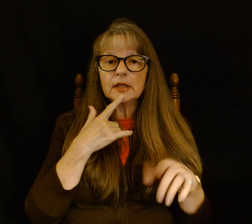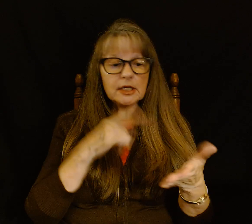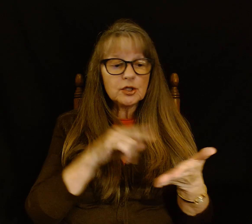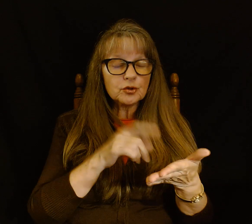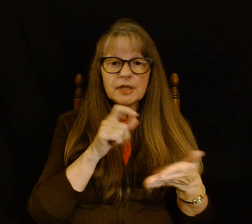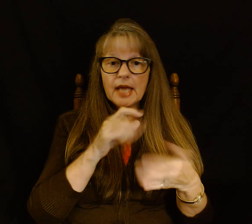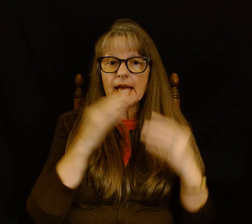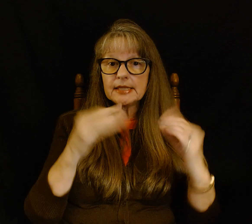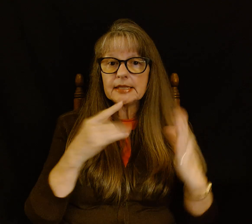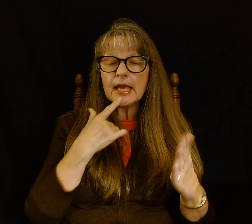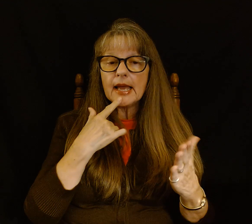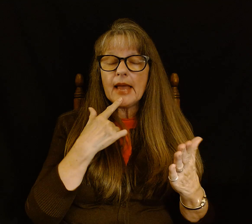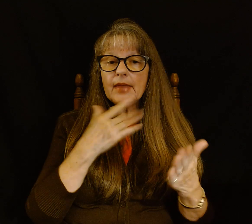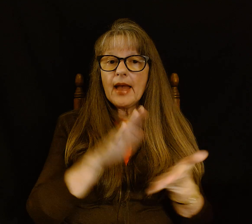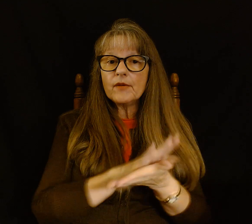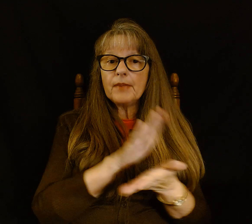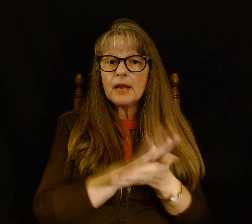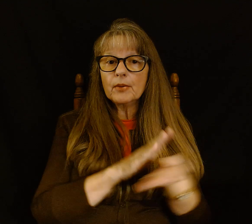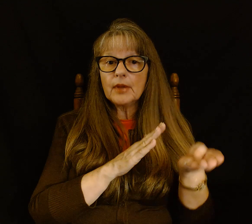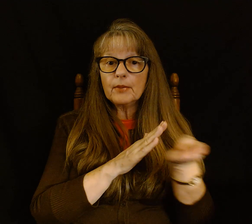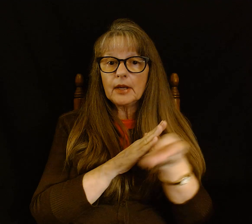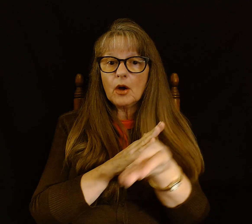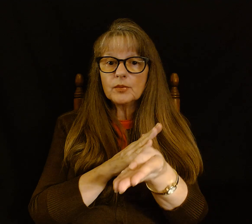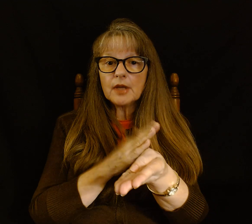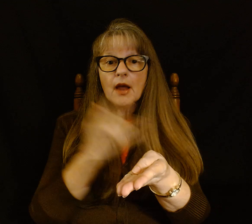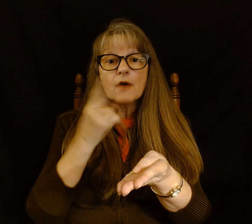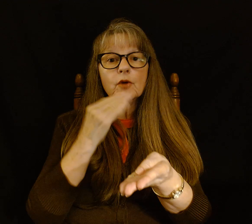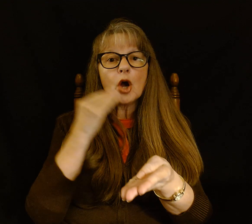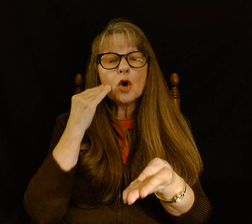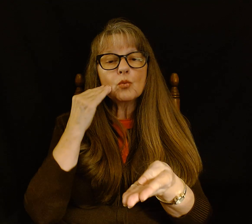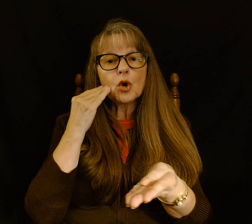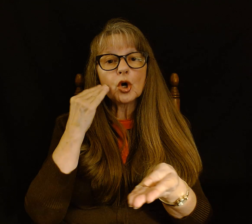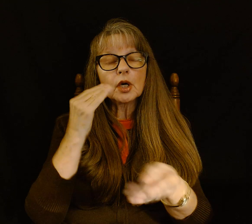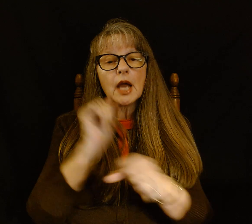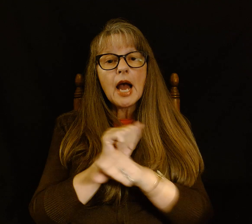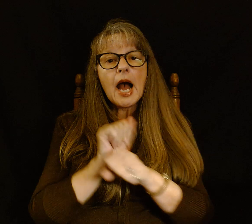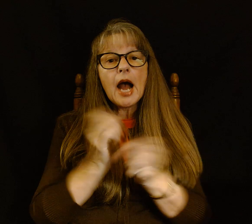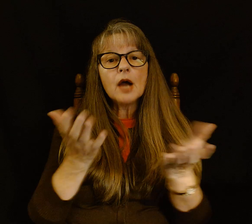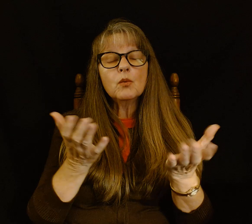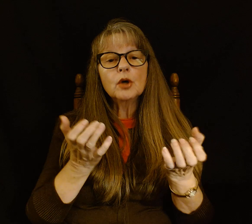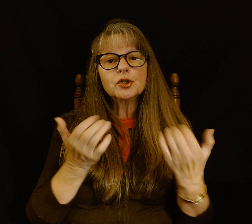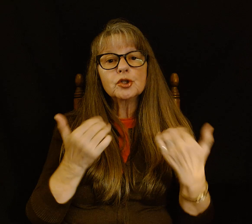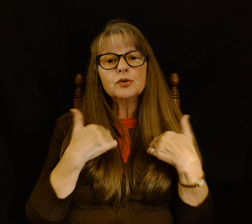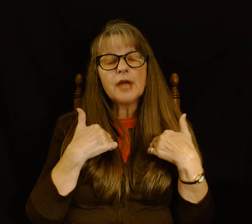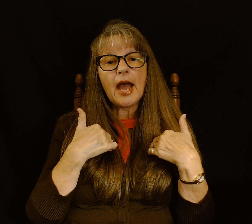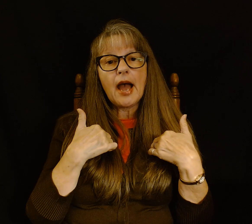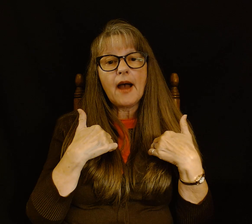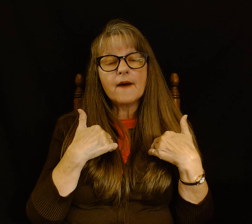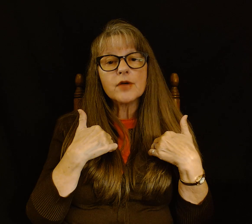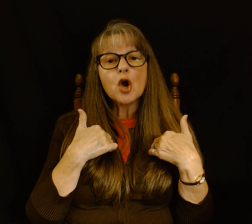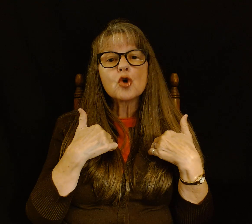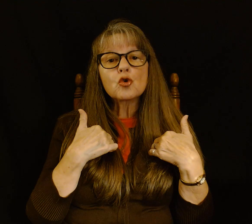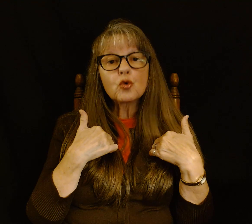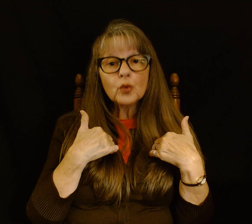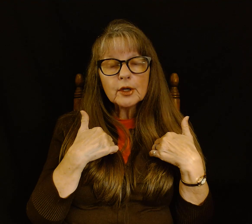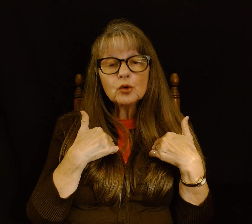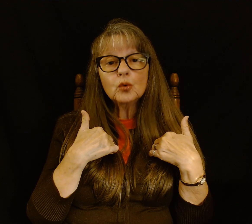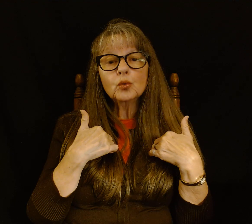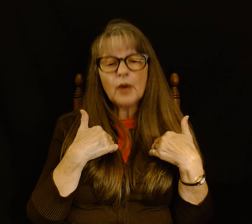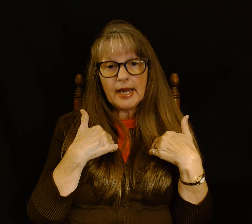teacher says, and they have a paper and they bring home, say, for homework, I want you to have critical